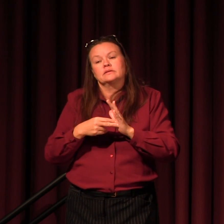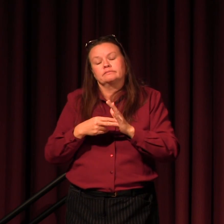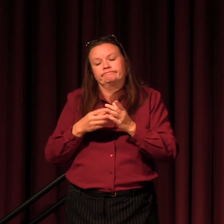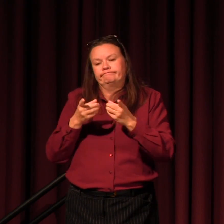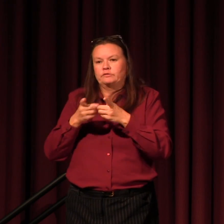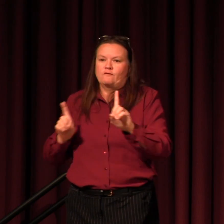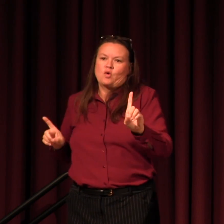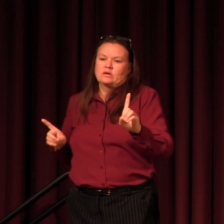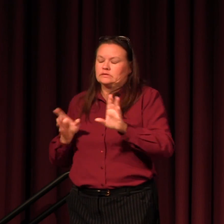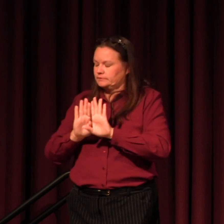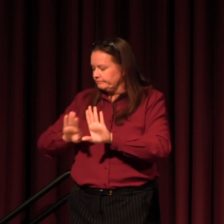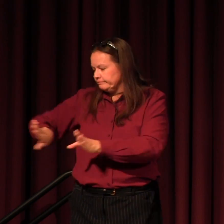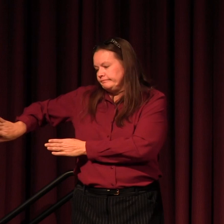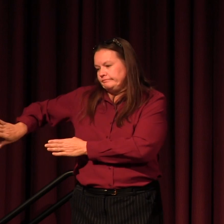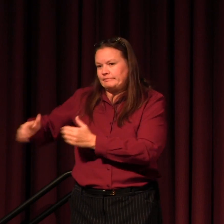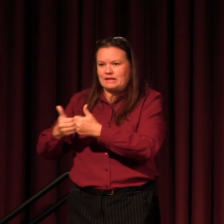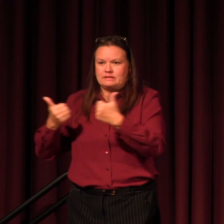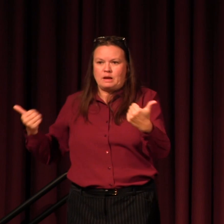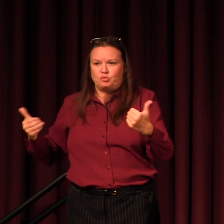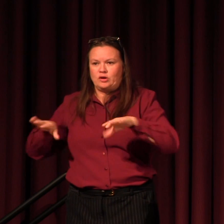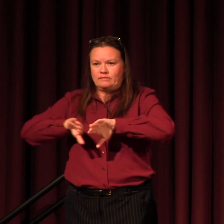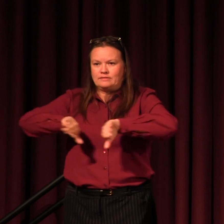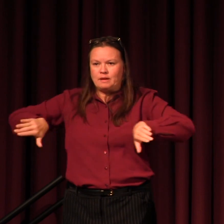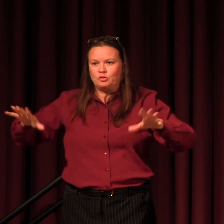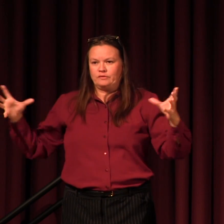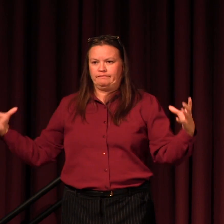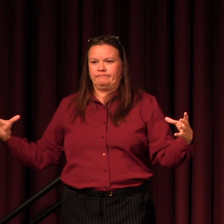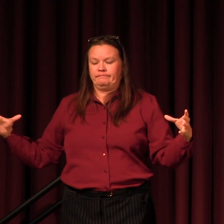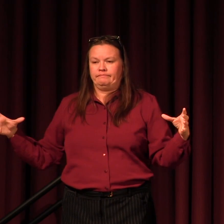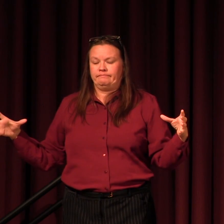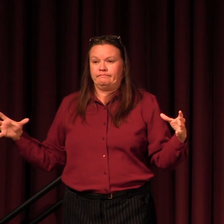But the people of Missoula are already here.